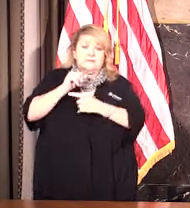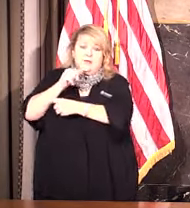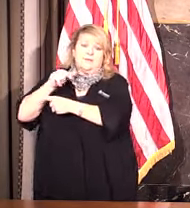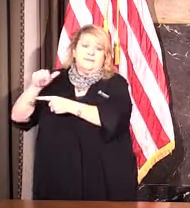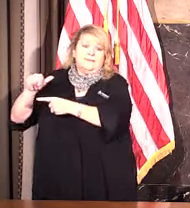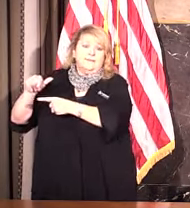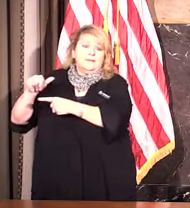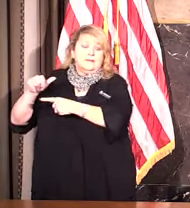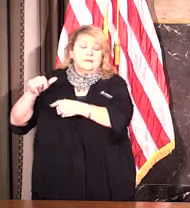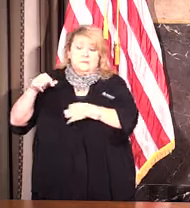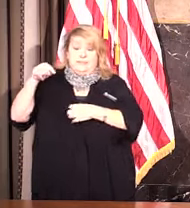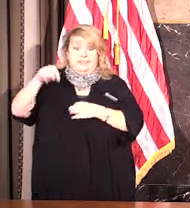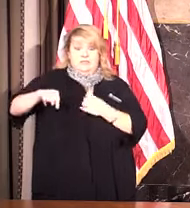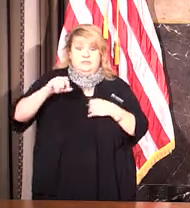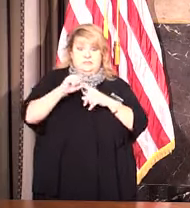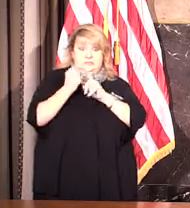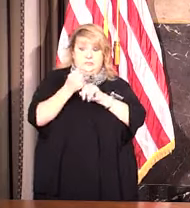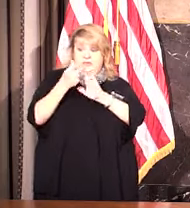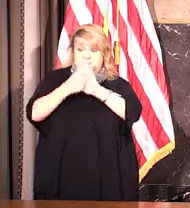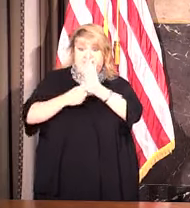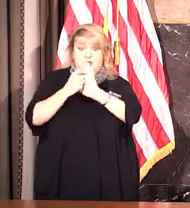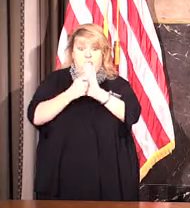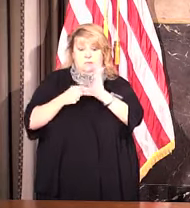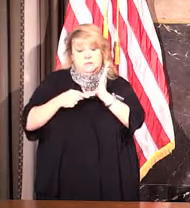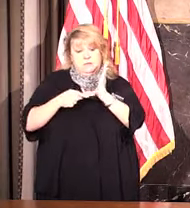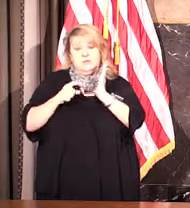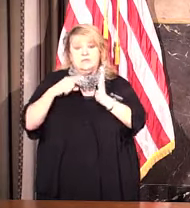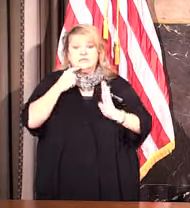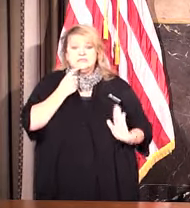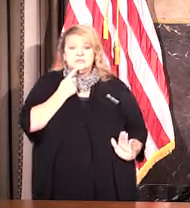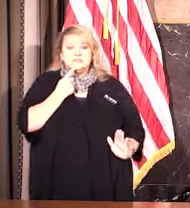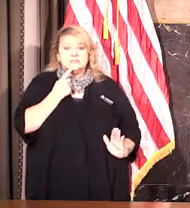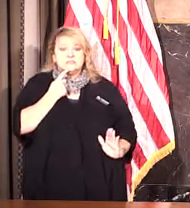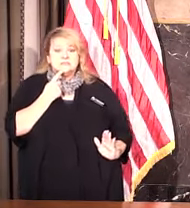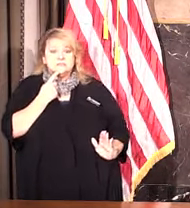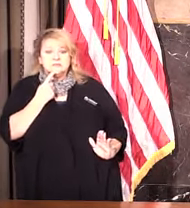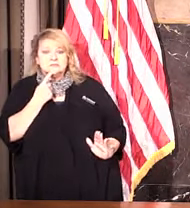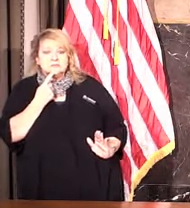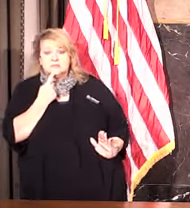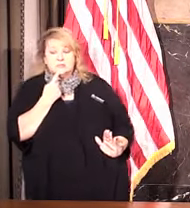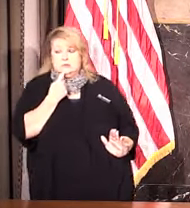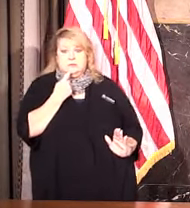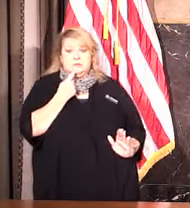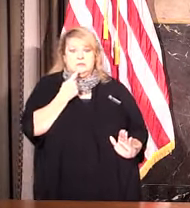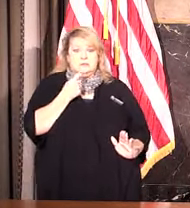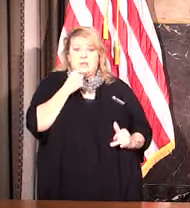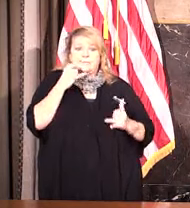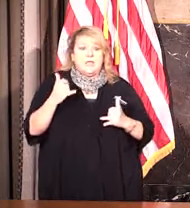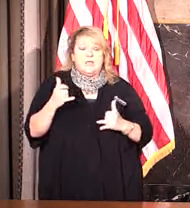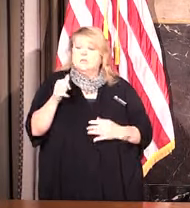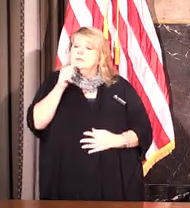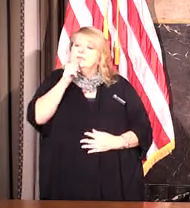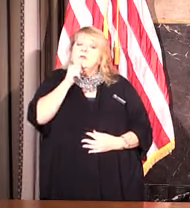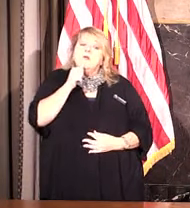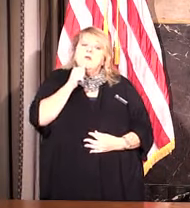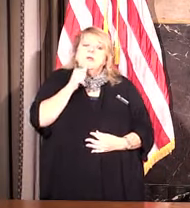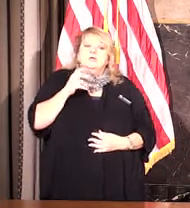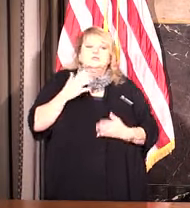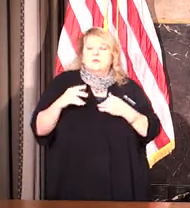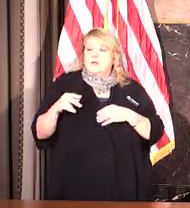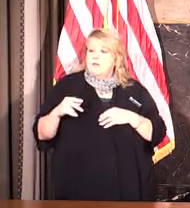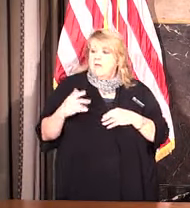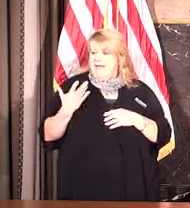seriously, and we cannot tolerate any instances where someone might willfully turn a blind